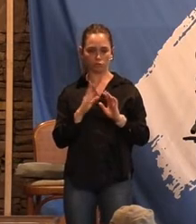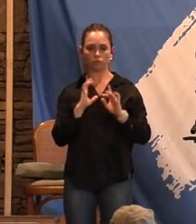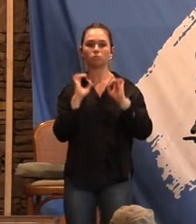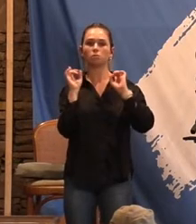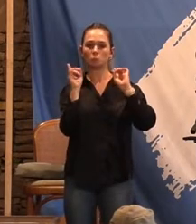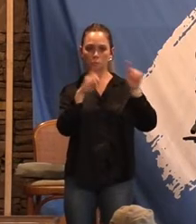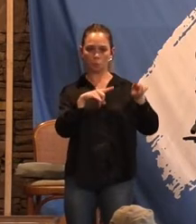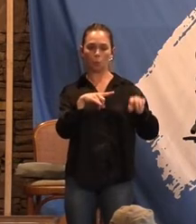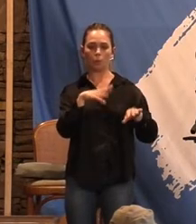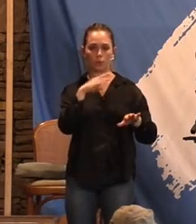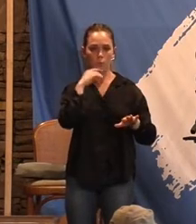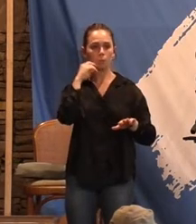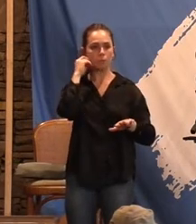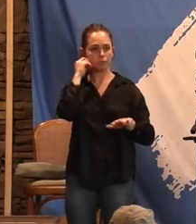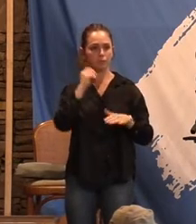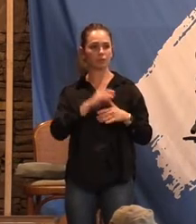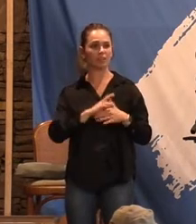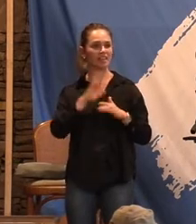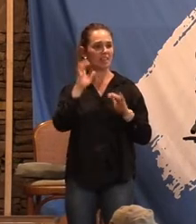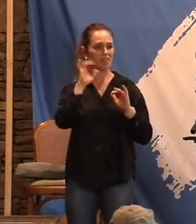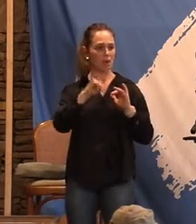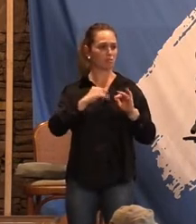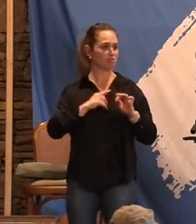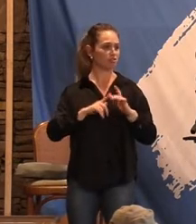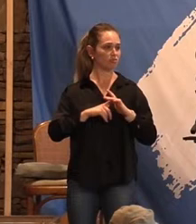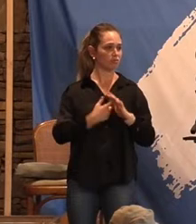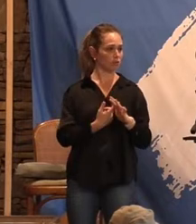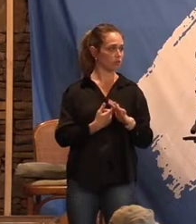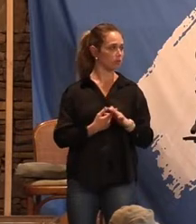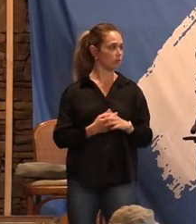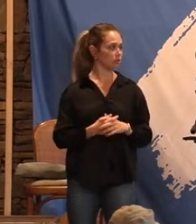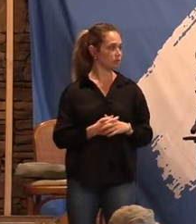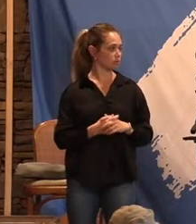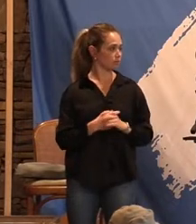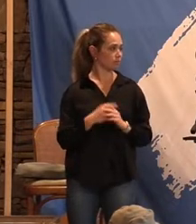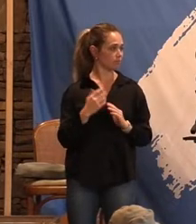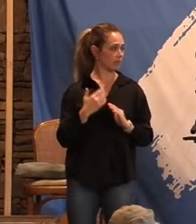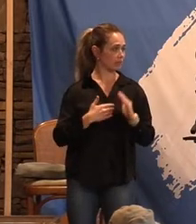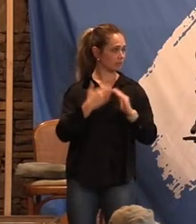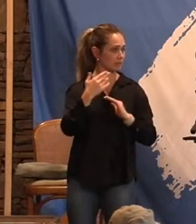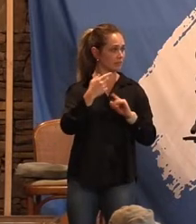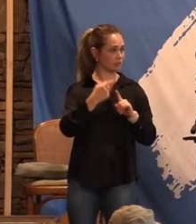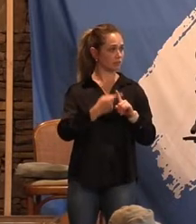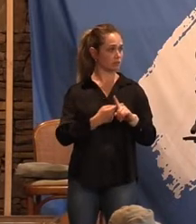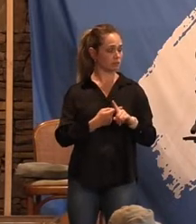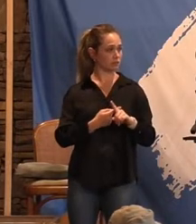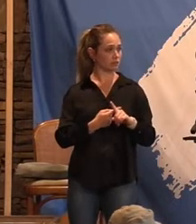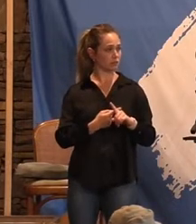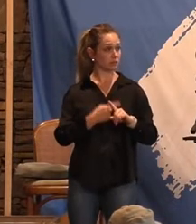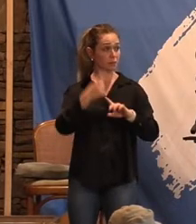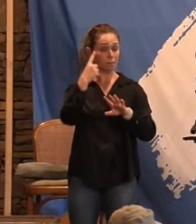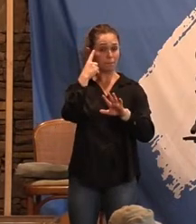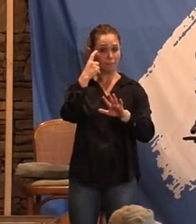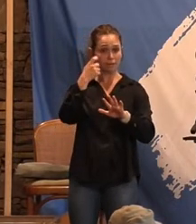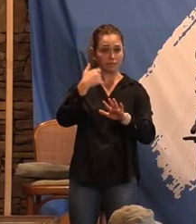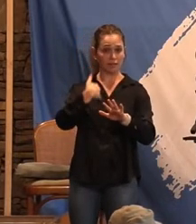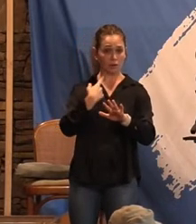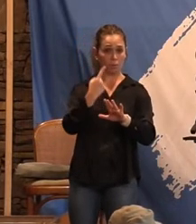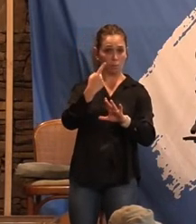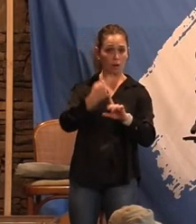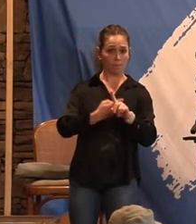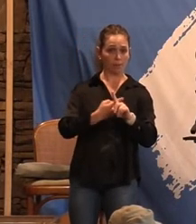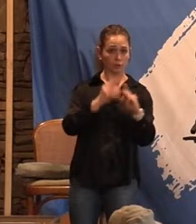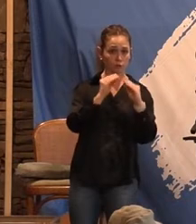home. But that was just the start. The next month, because they had 1 month